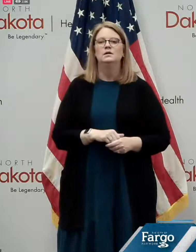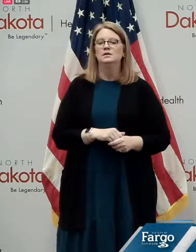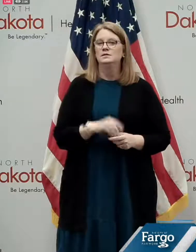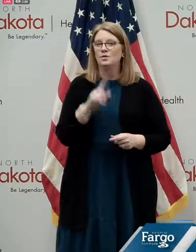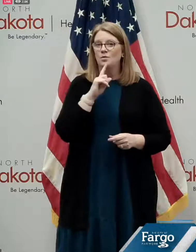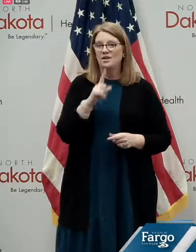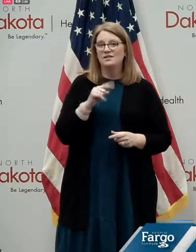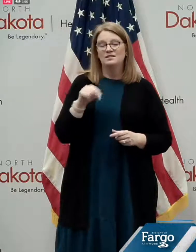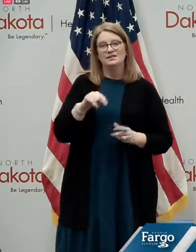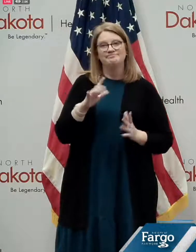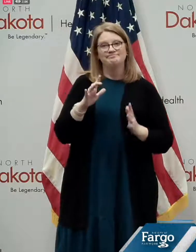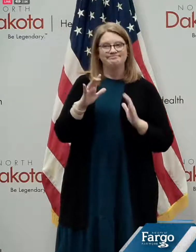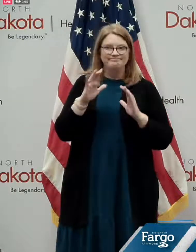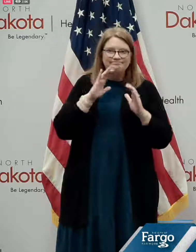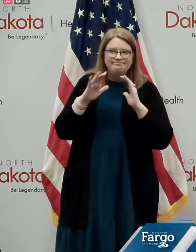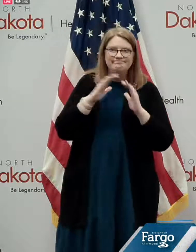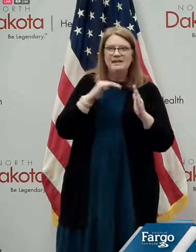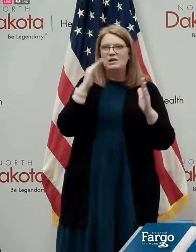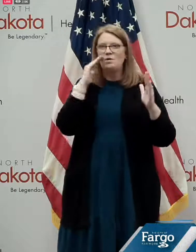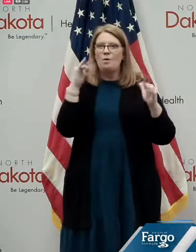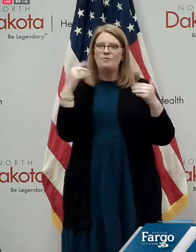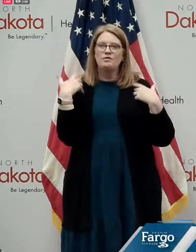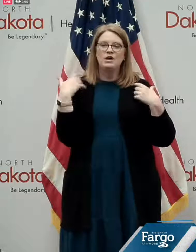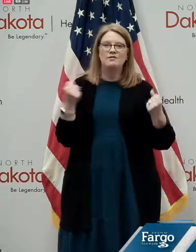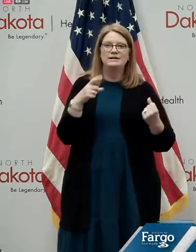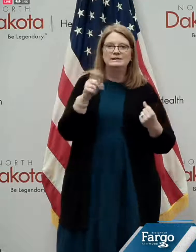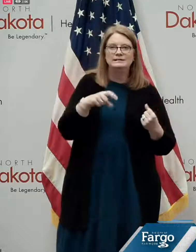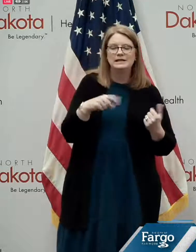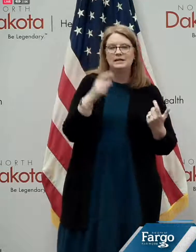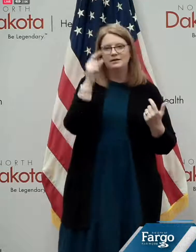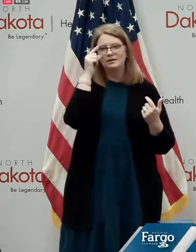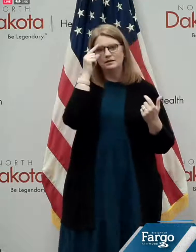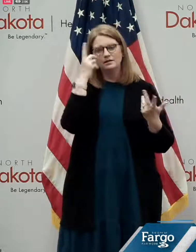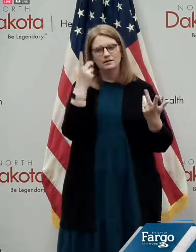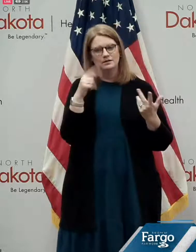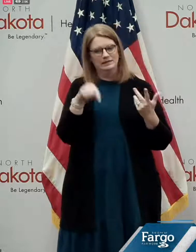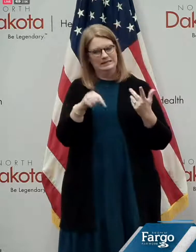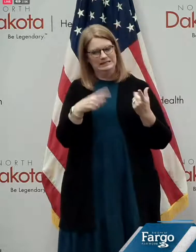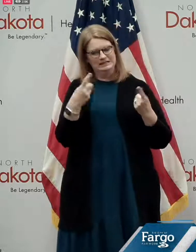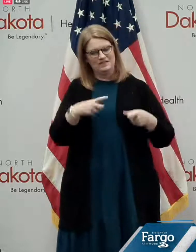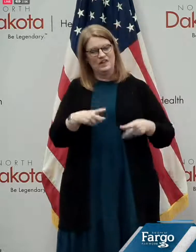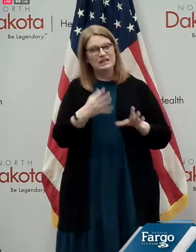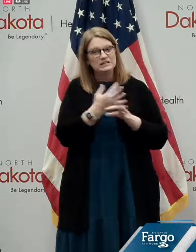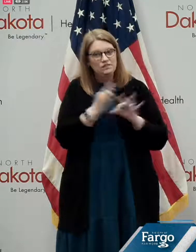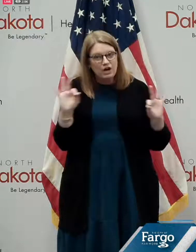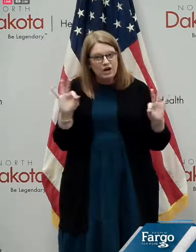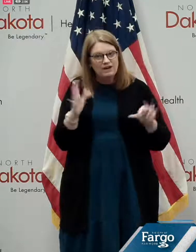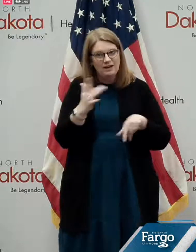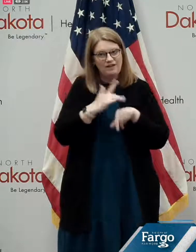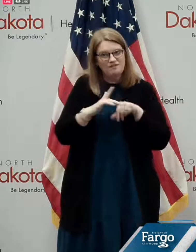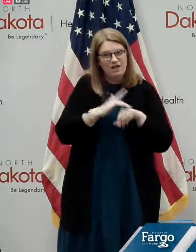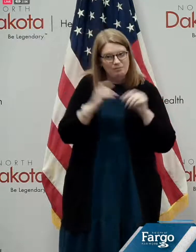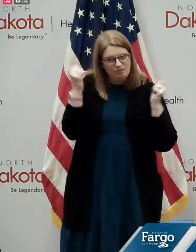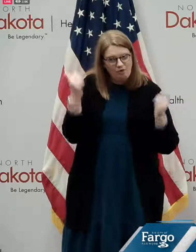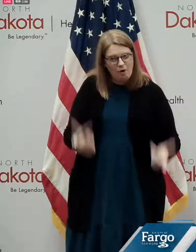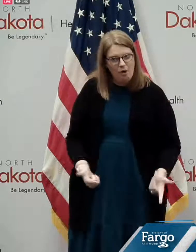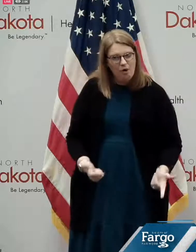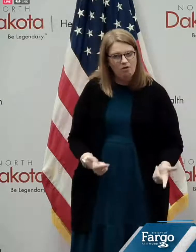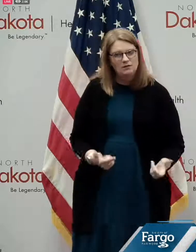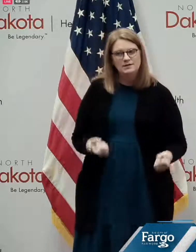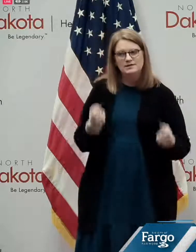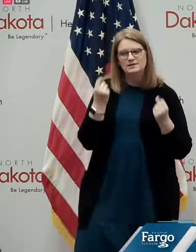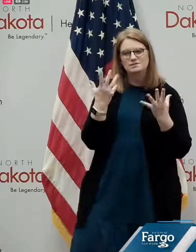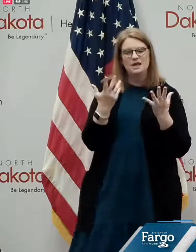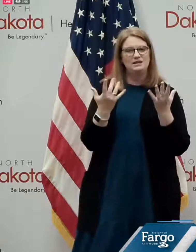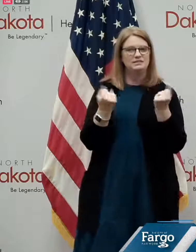these conversations of hope for recovery is needed. This event, as always, is free and available to all. There's a number of corporate